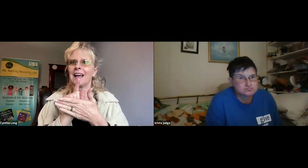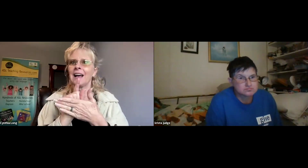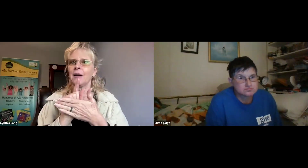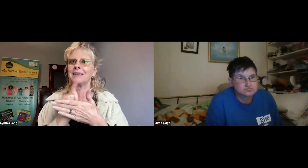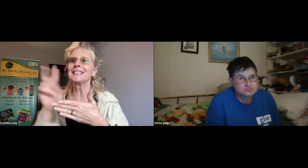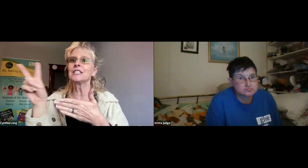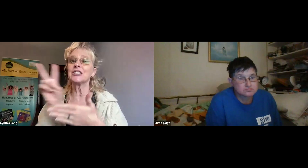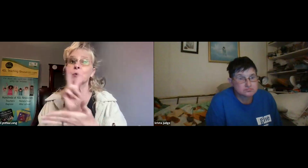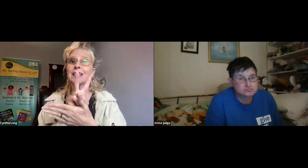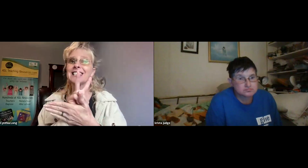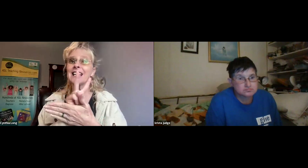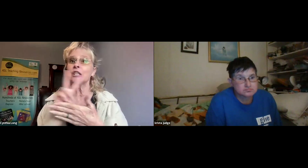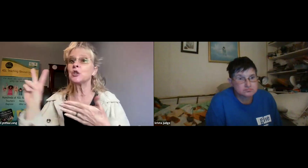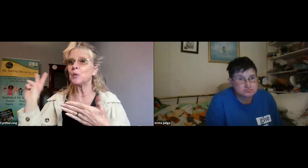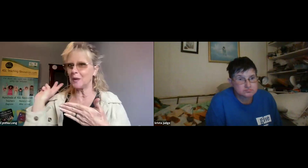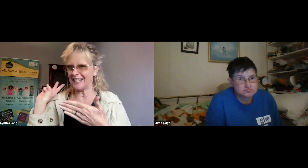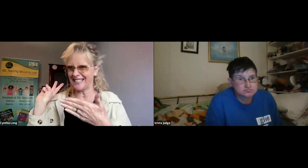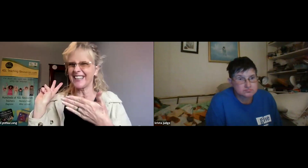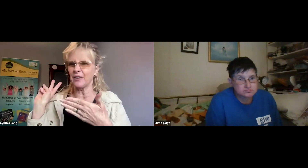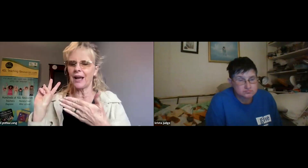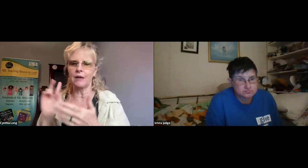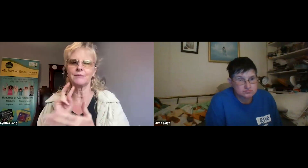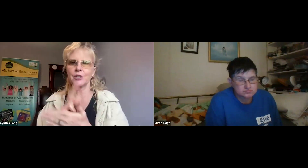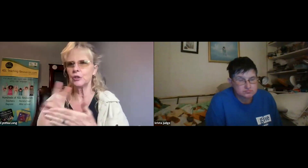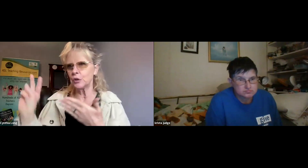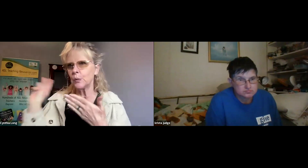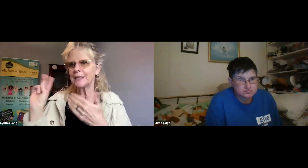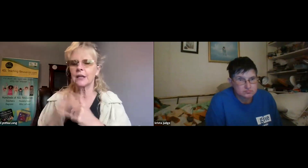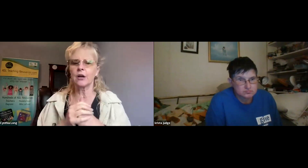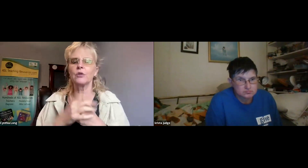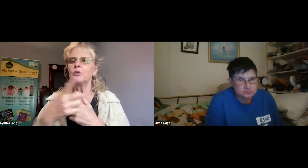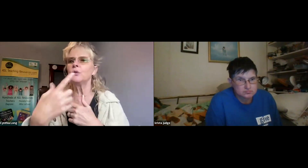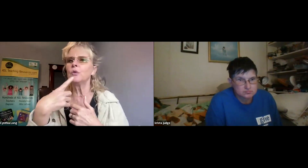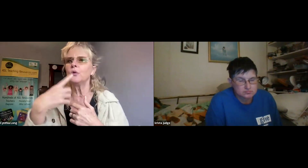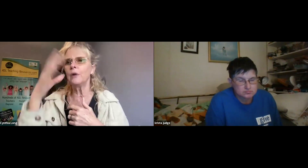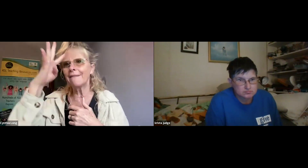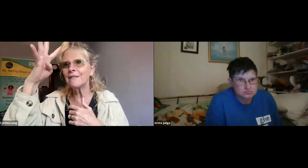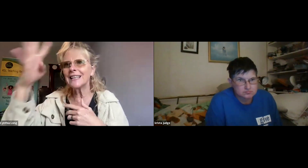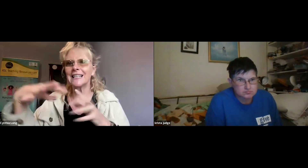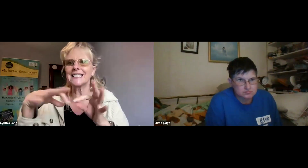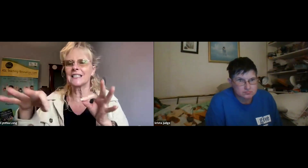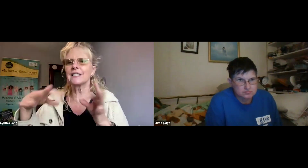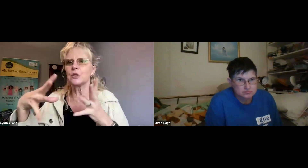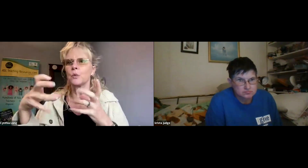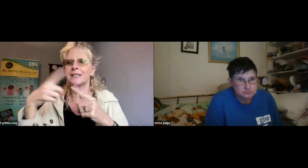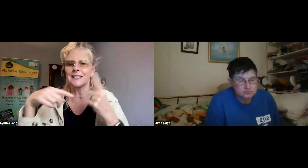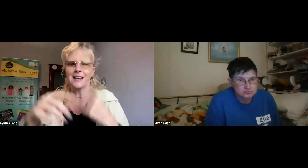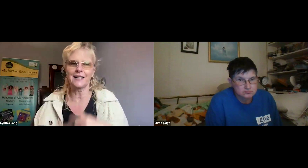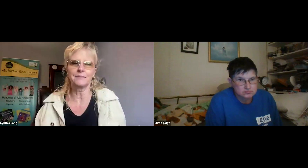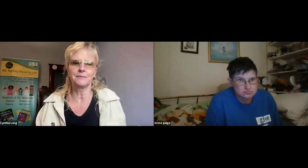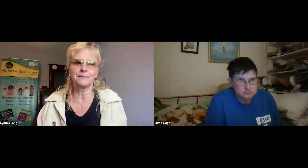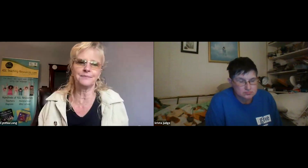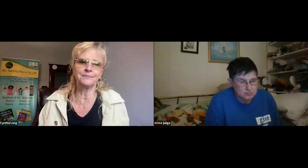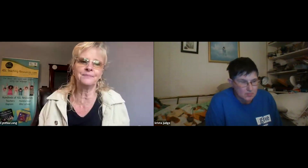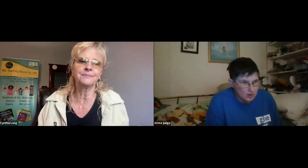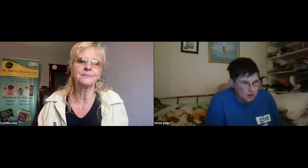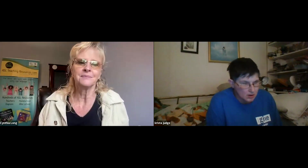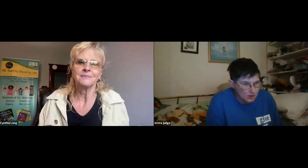for, we're going to say 2 weeks ago now. 2 weeks ago, you invent a sentence you want to